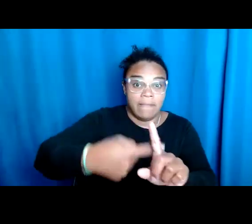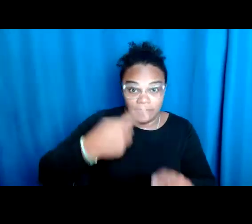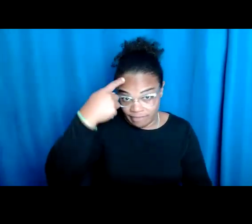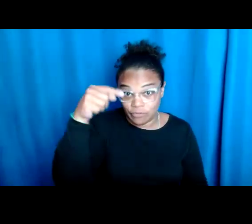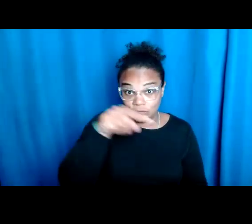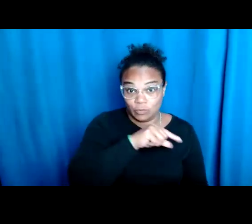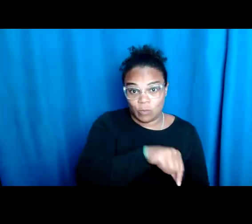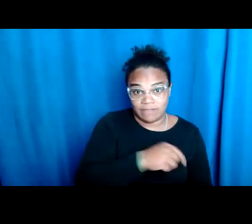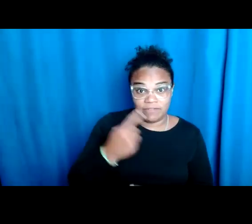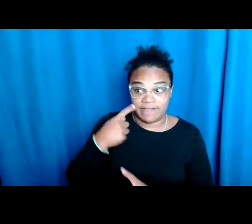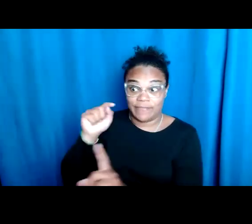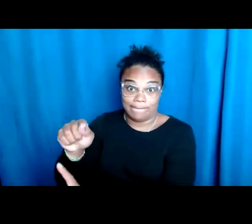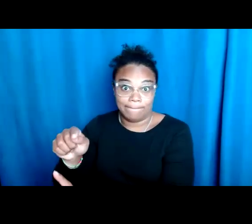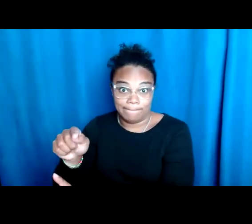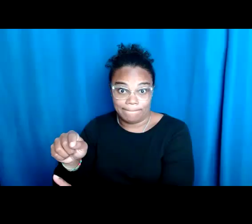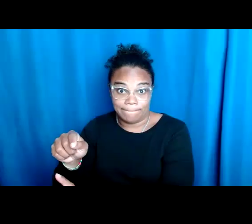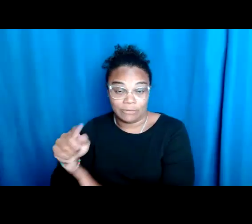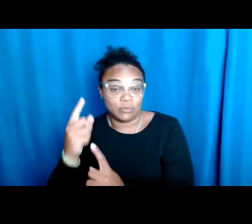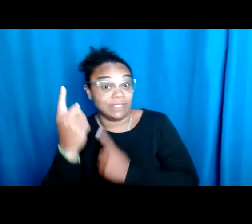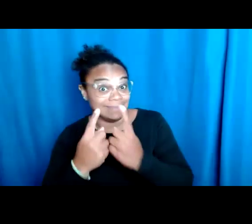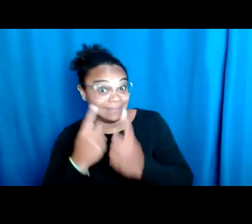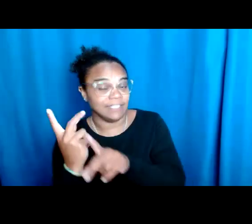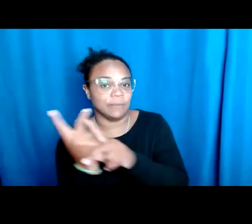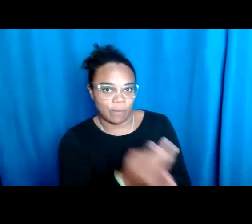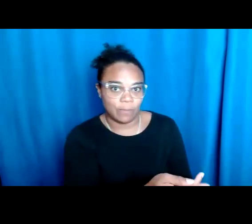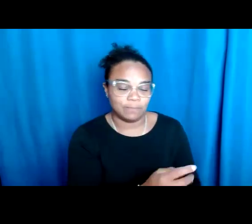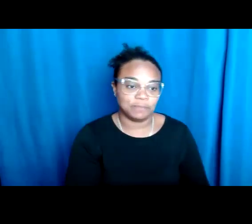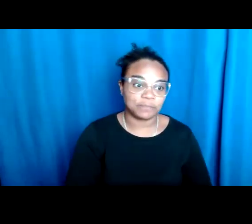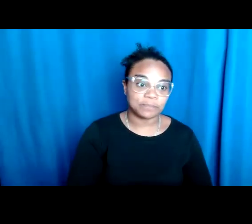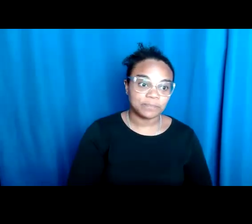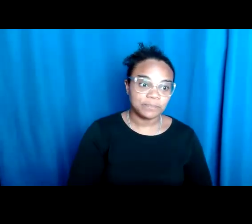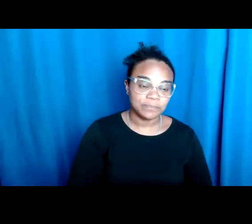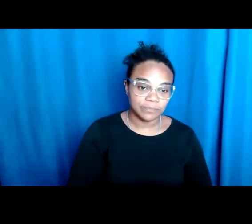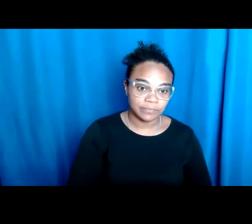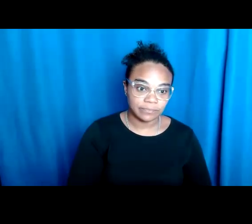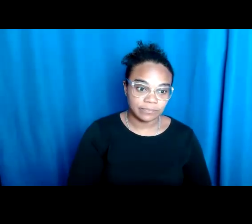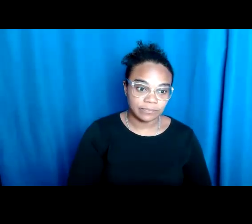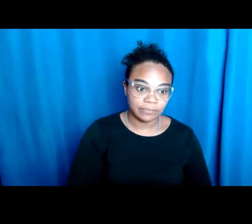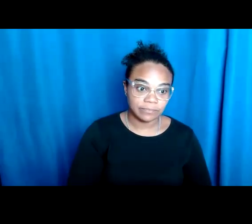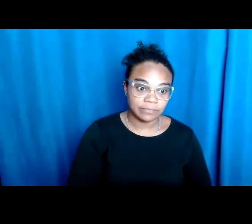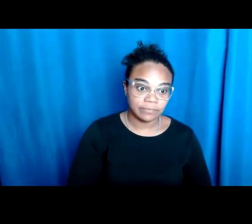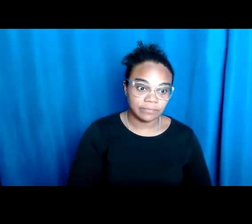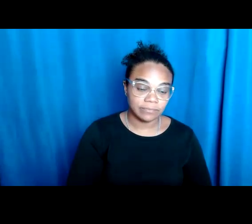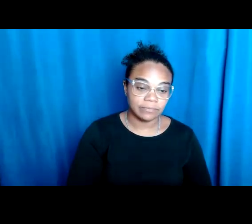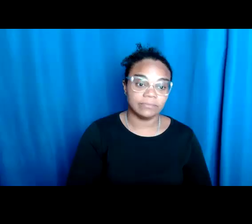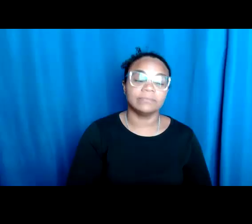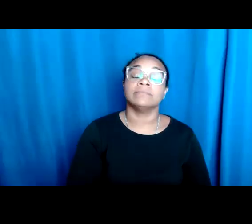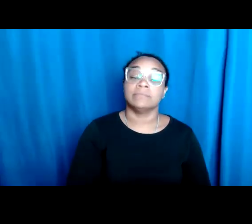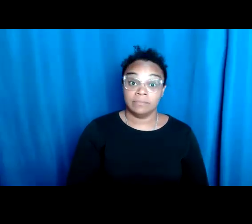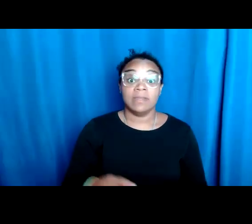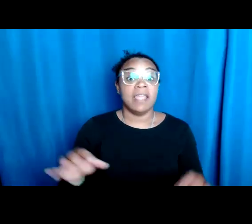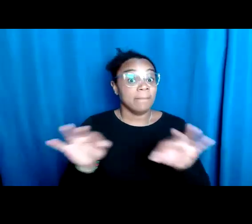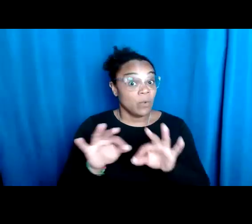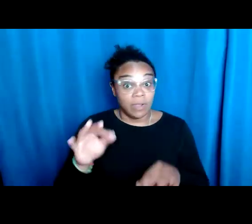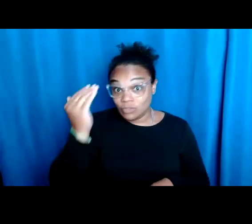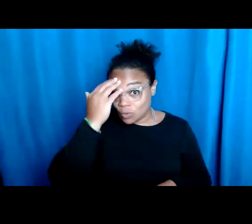eligible for them to consider your loan. And what's important to know, when they look at